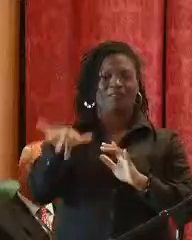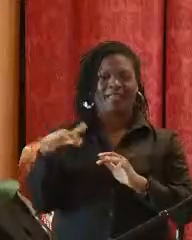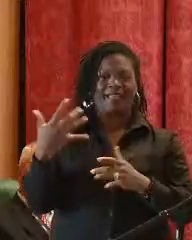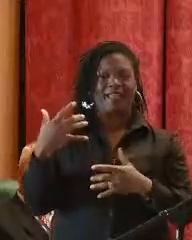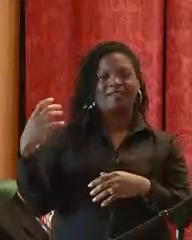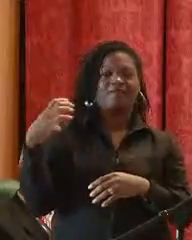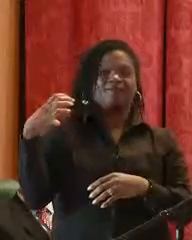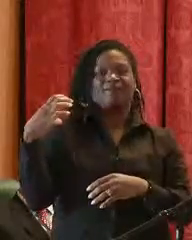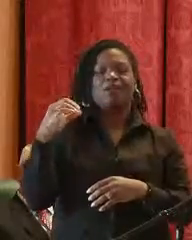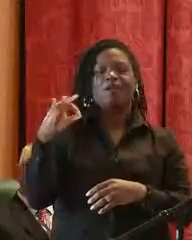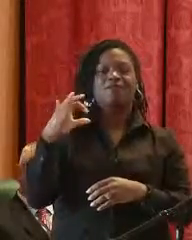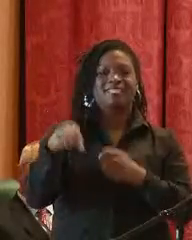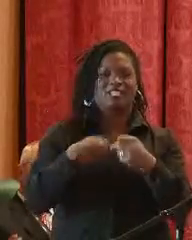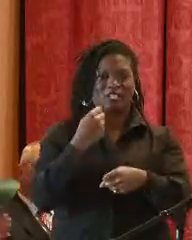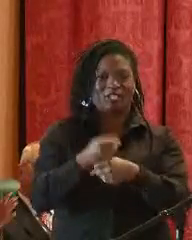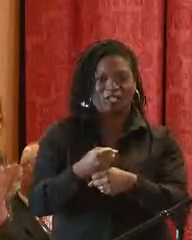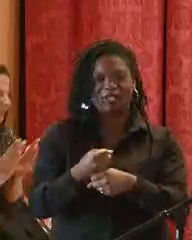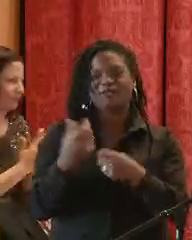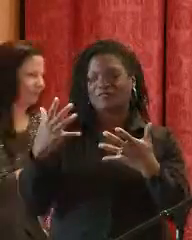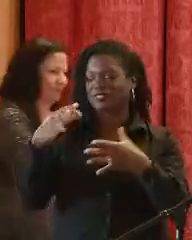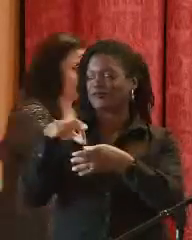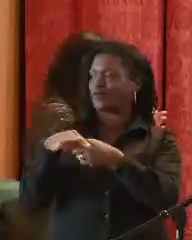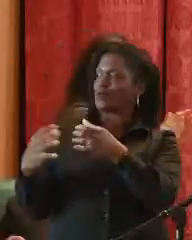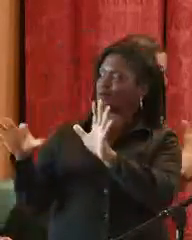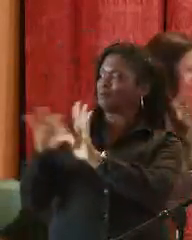official of the year.